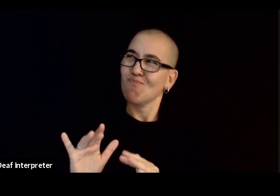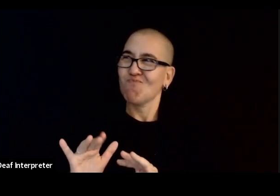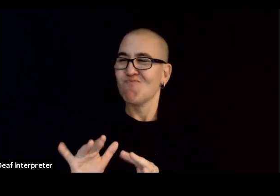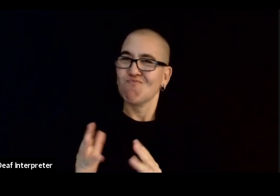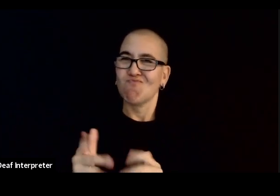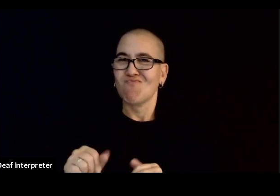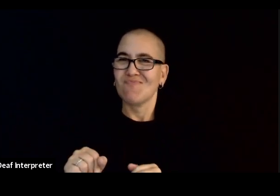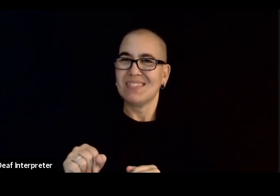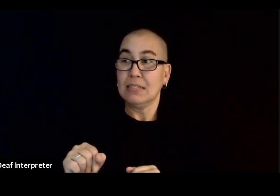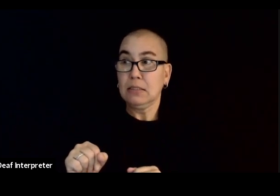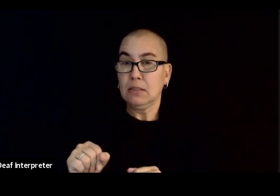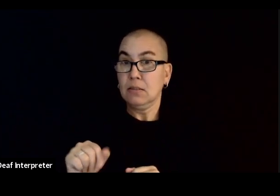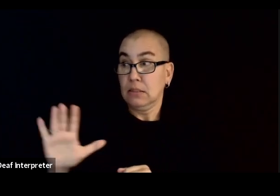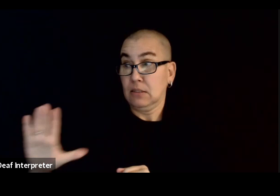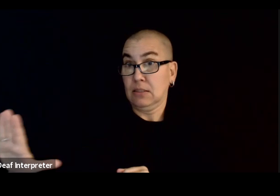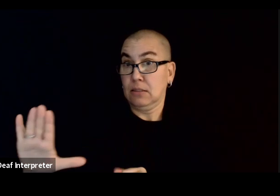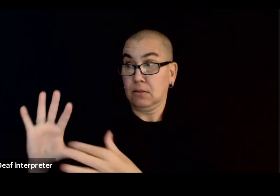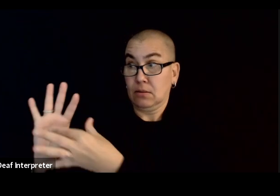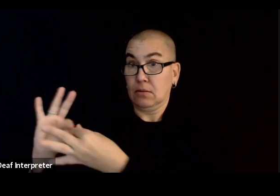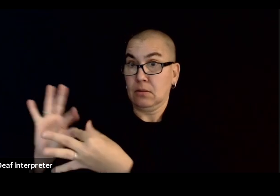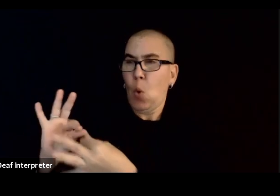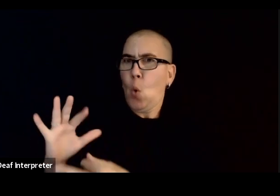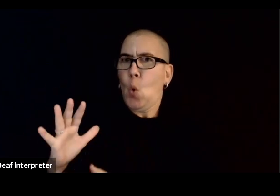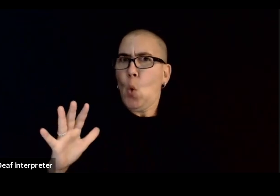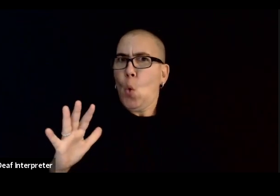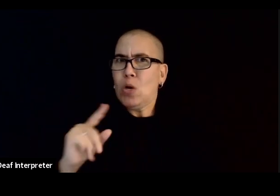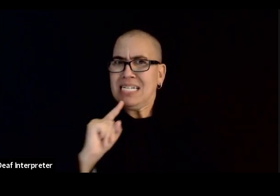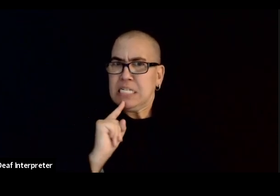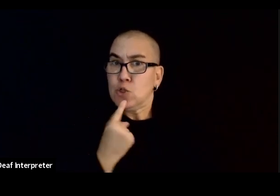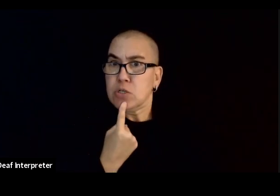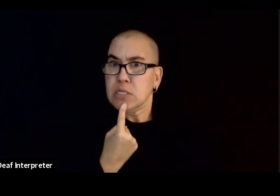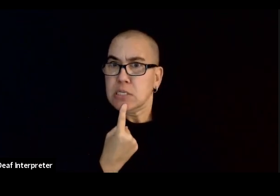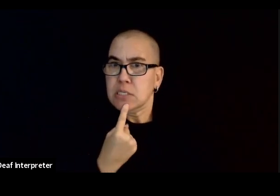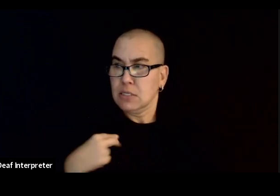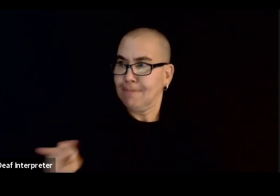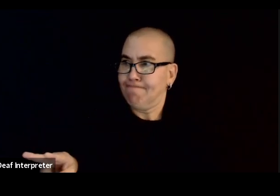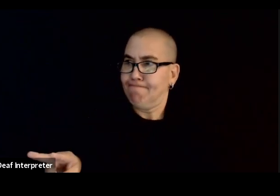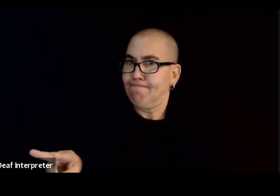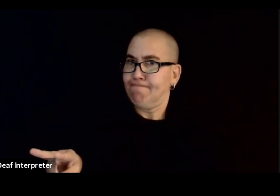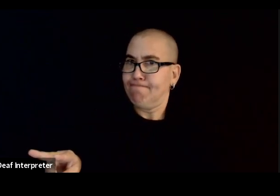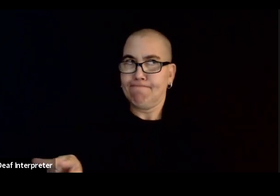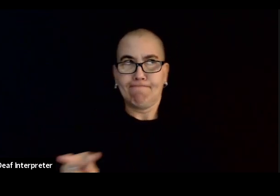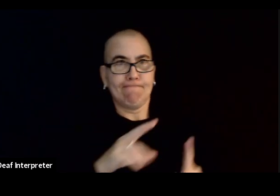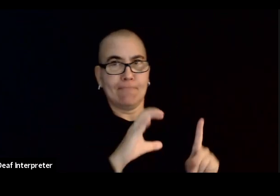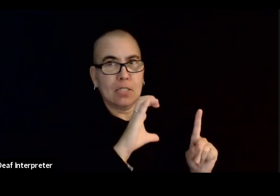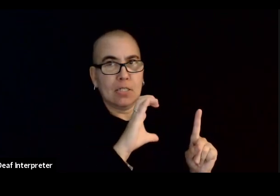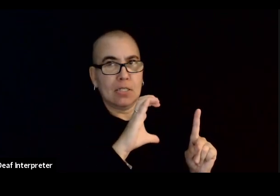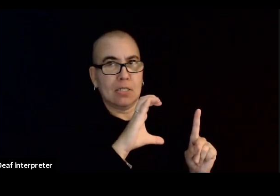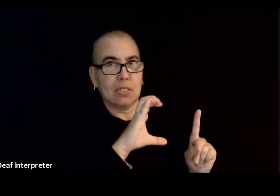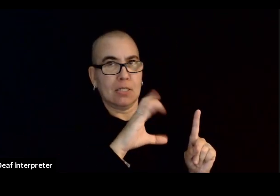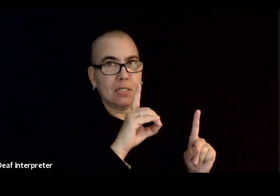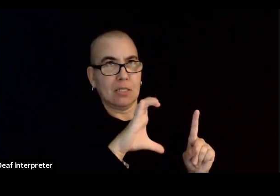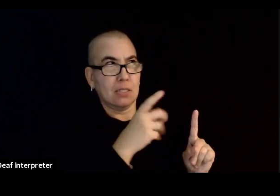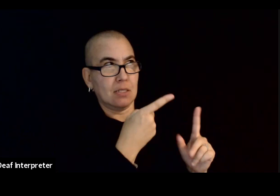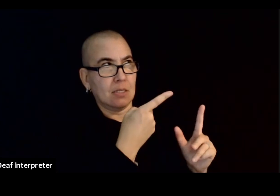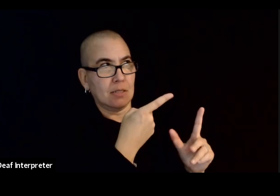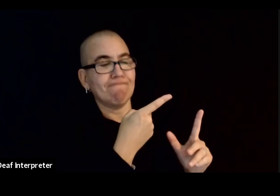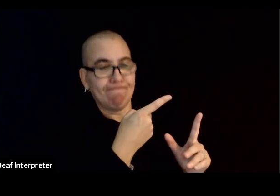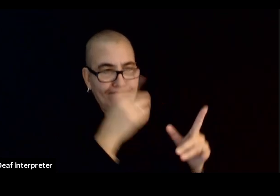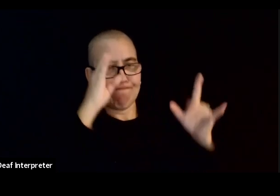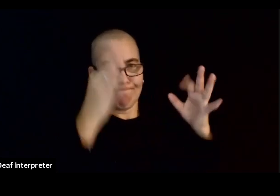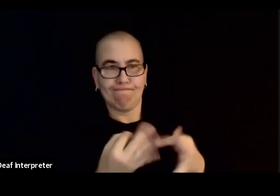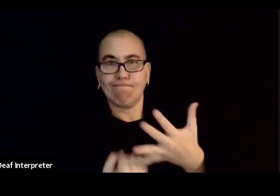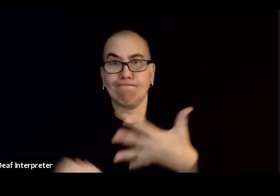the best for the safety of the team. We have no reason to doubt the veracity of their